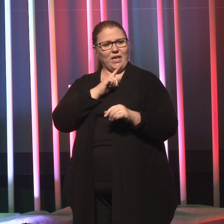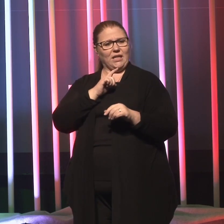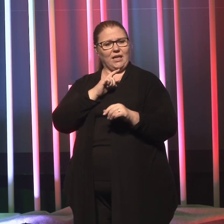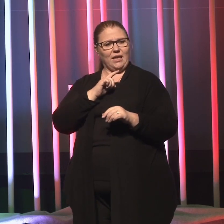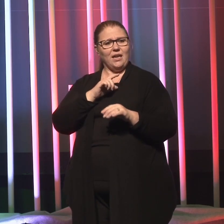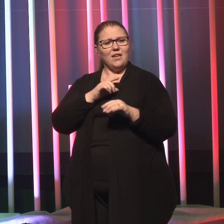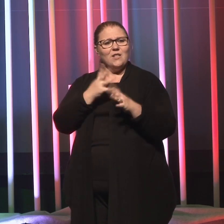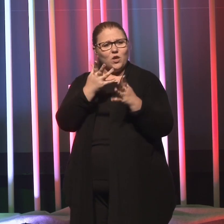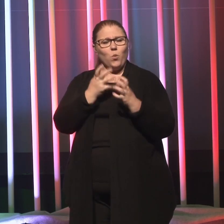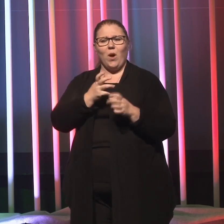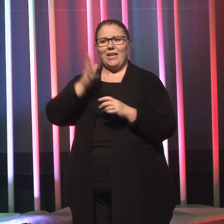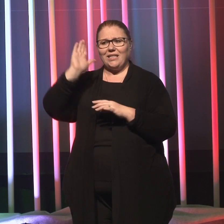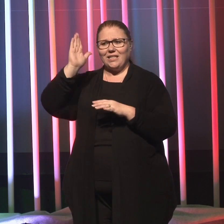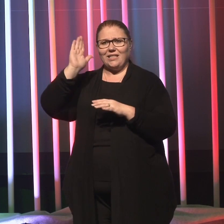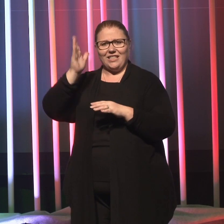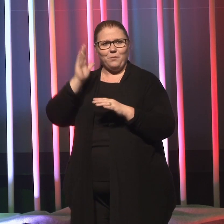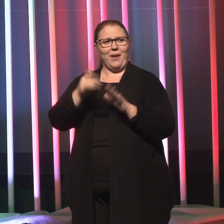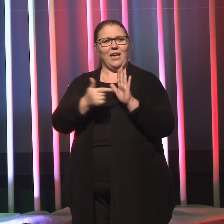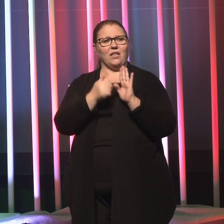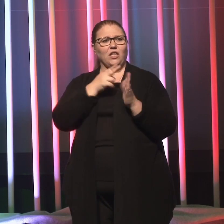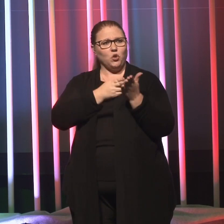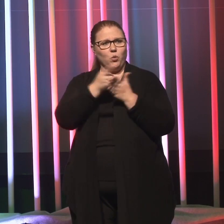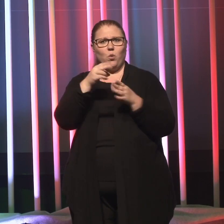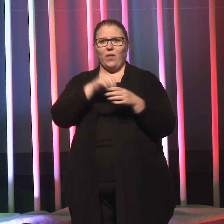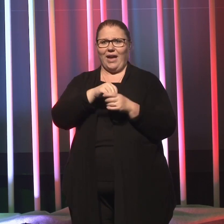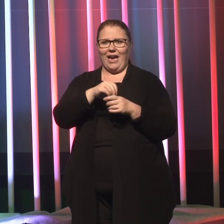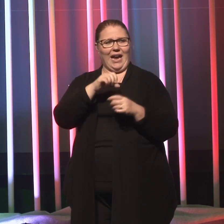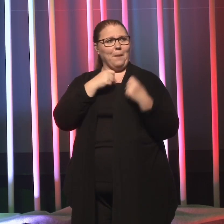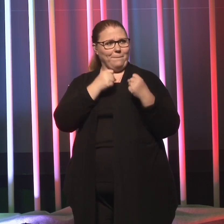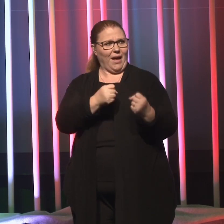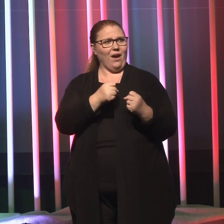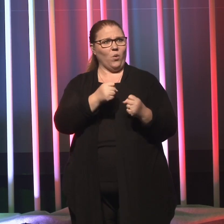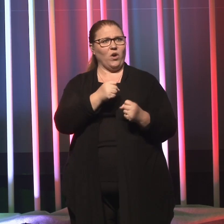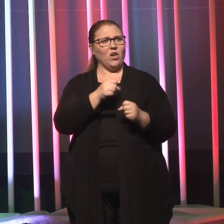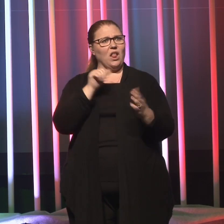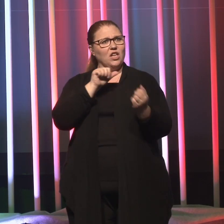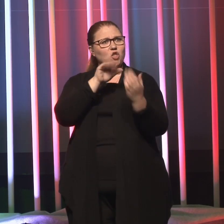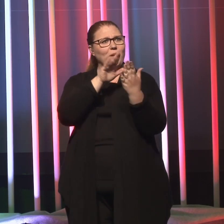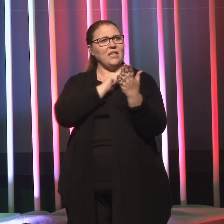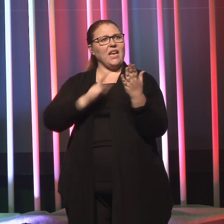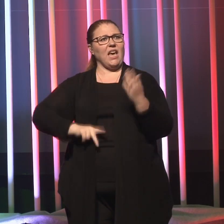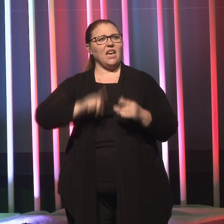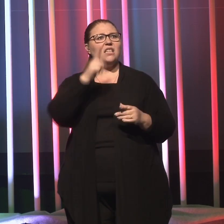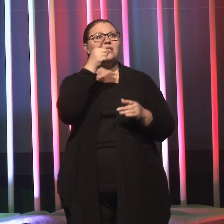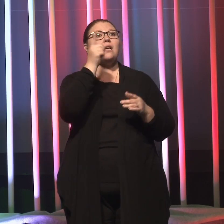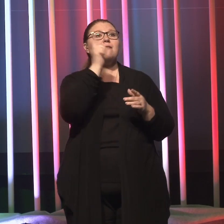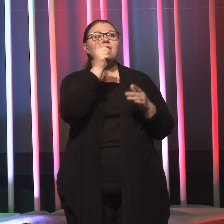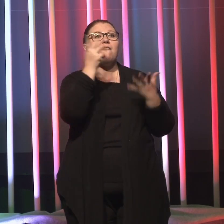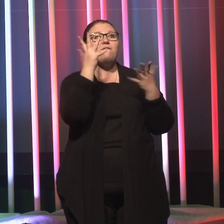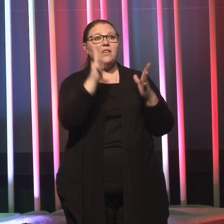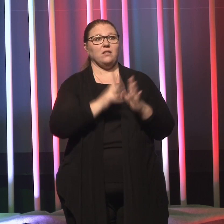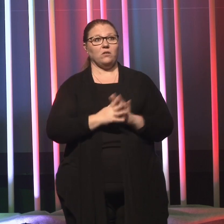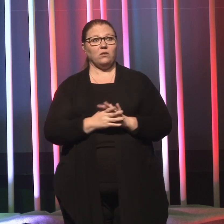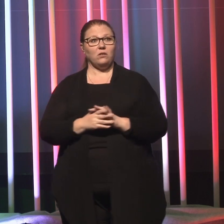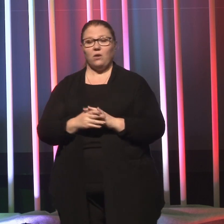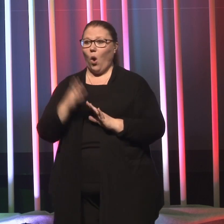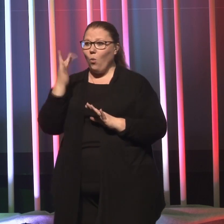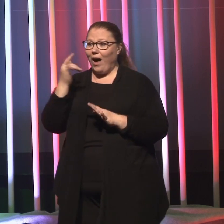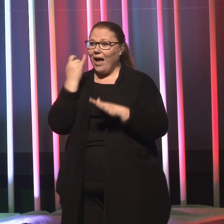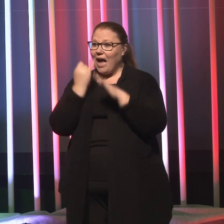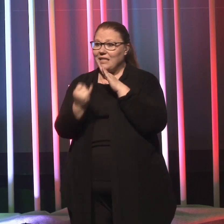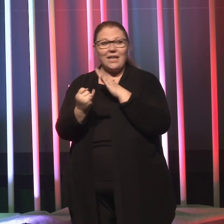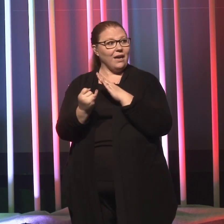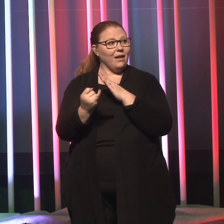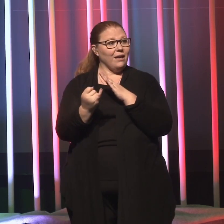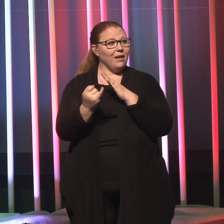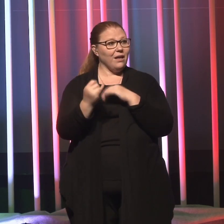very dedicated to looking at the king of the nation and saying, knock it off. Why? Because for Isaiah, the